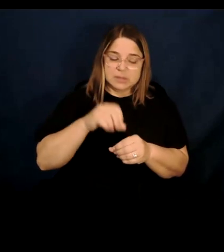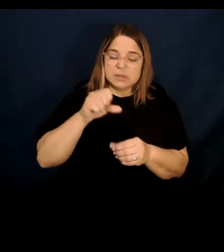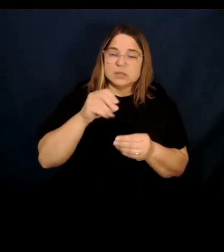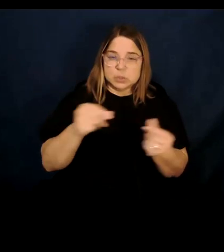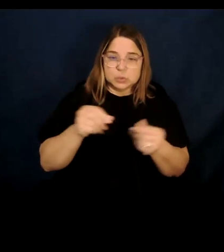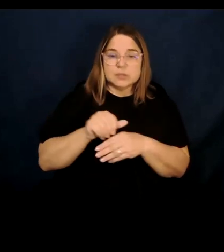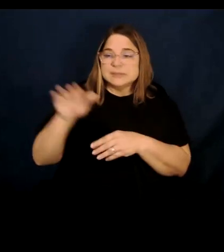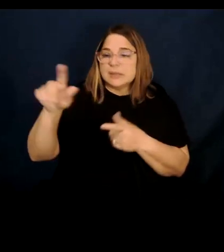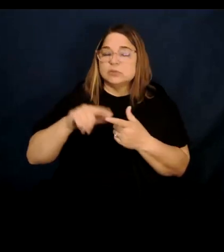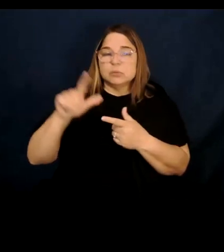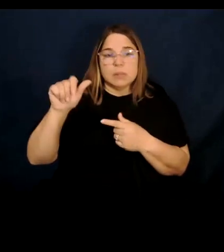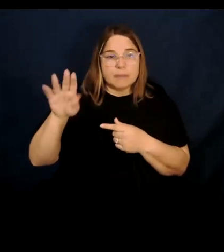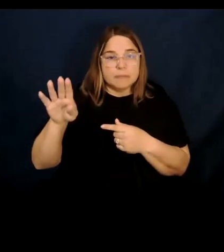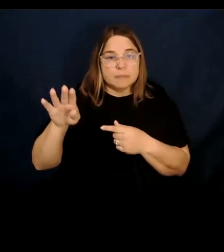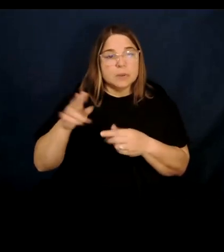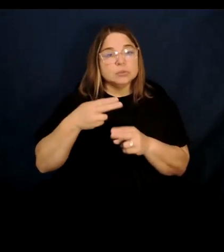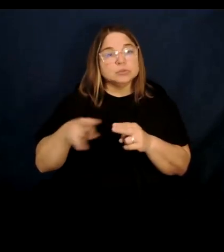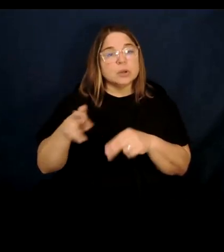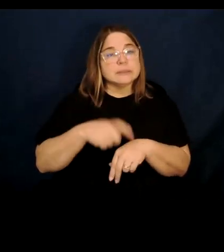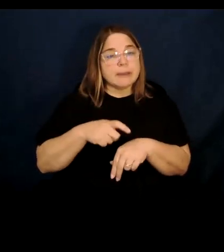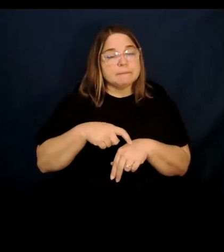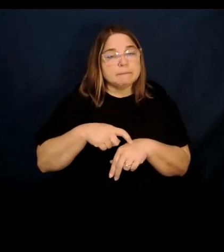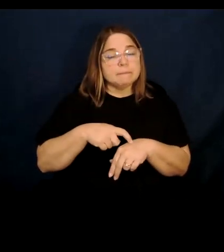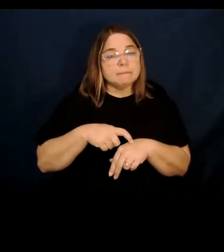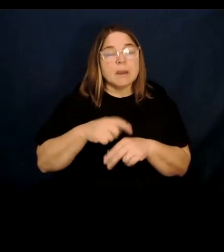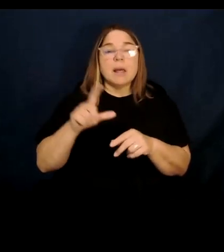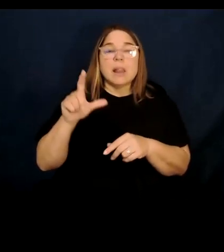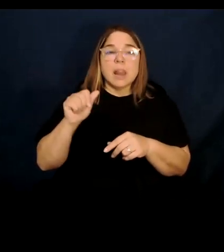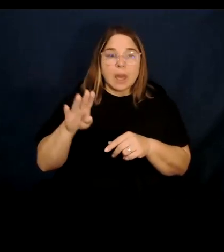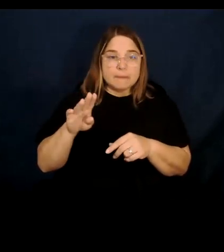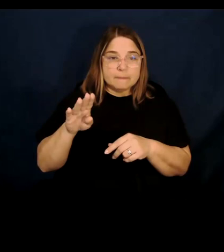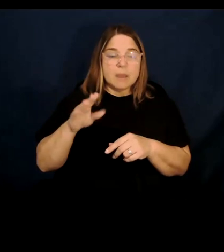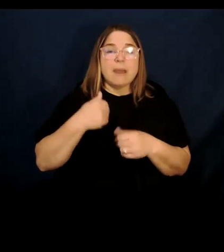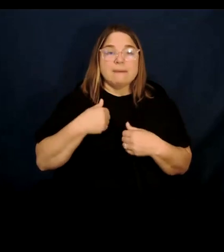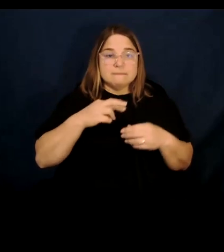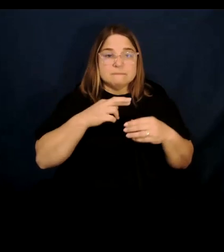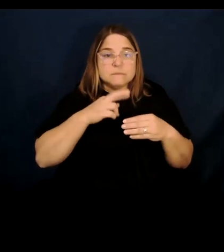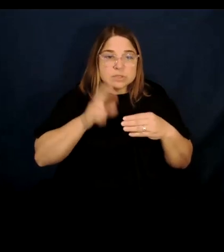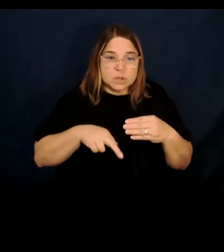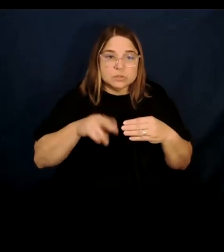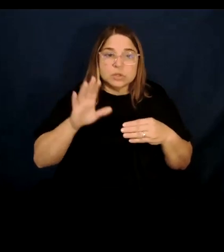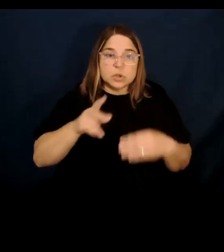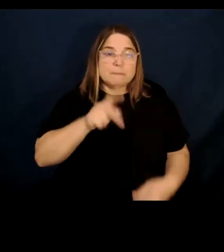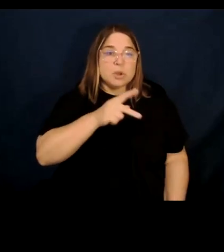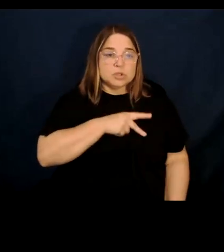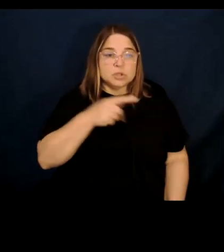lab. After a short period of time, the lab has the results of your personalized genomic makeup.